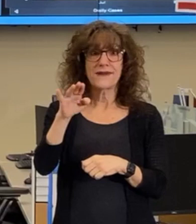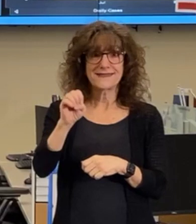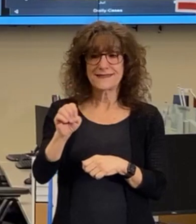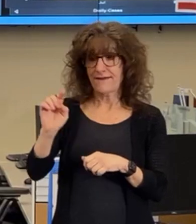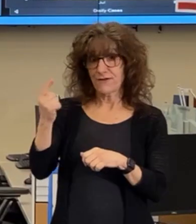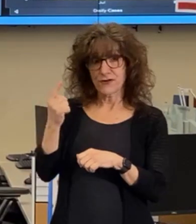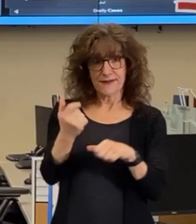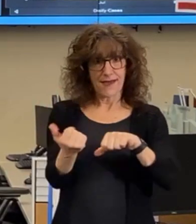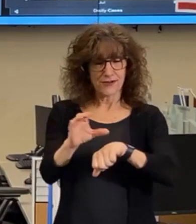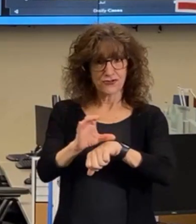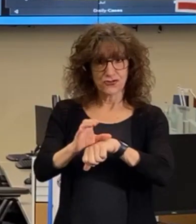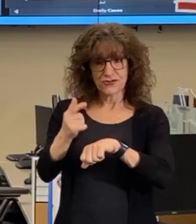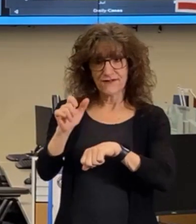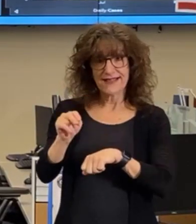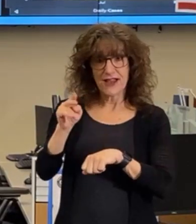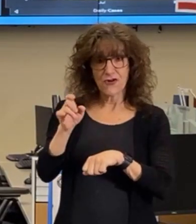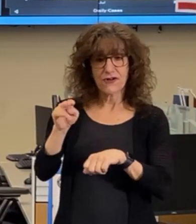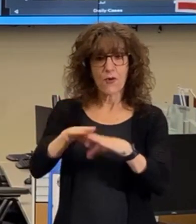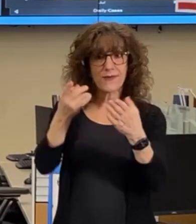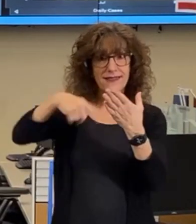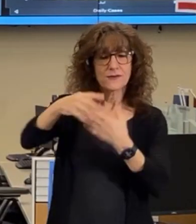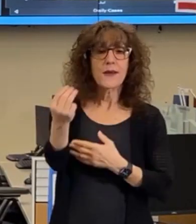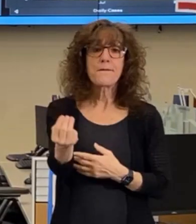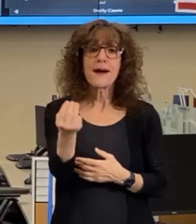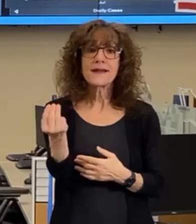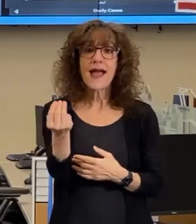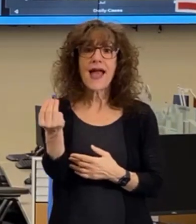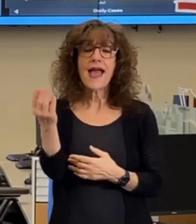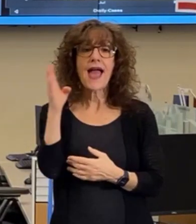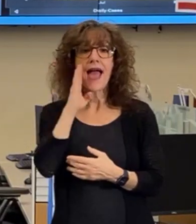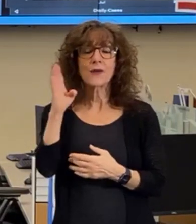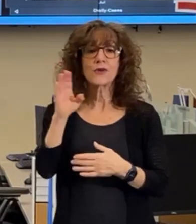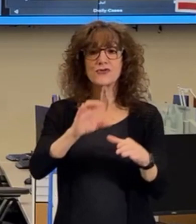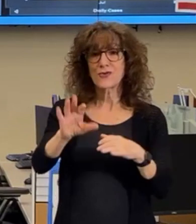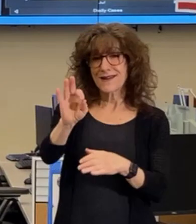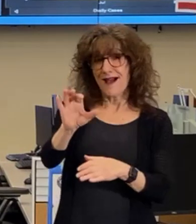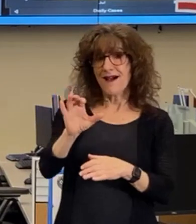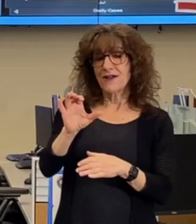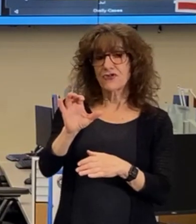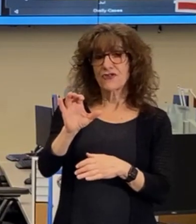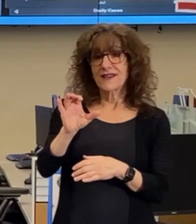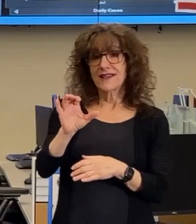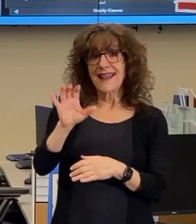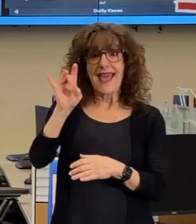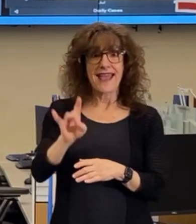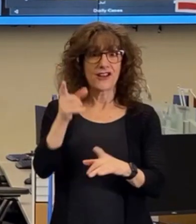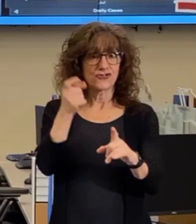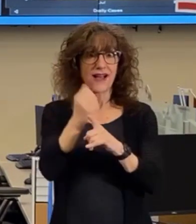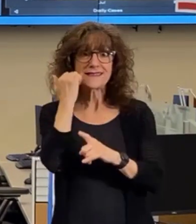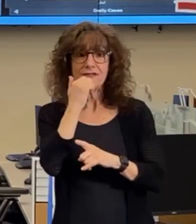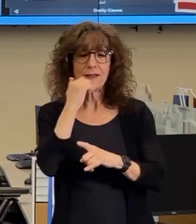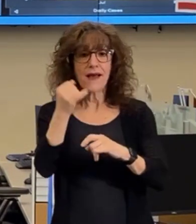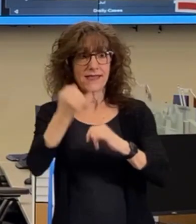of Glenarden should open next Monday and will ramp up to 980 shots per day by the